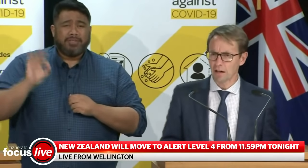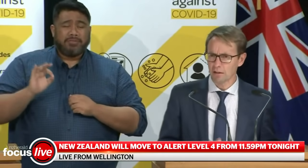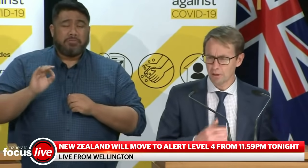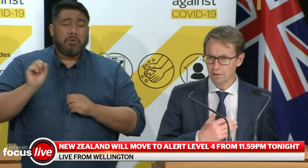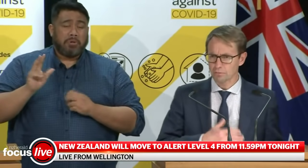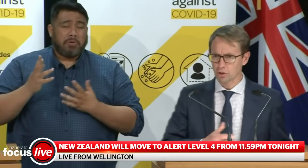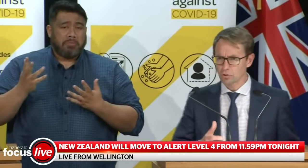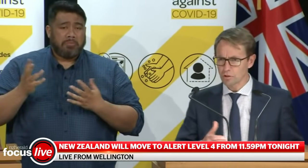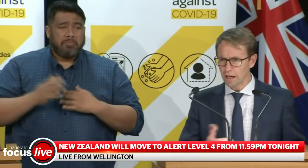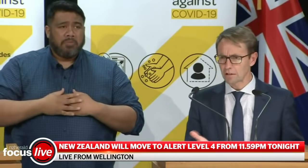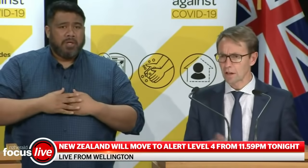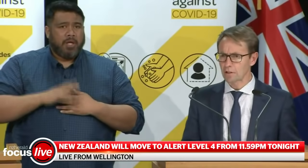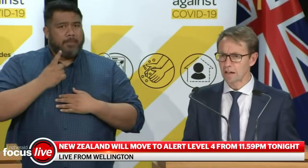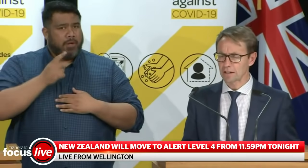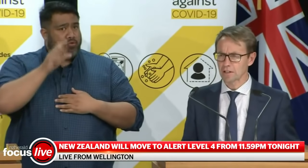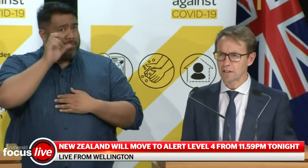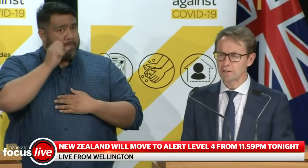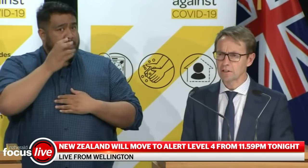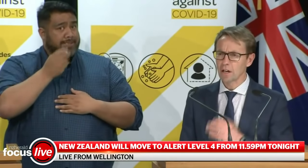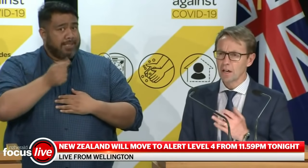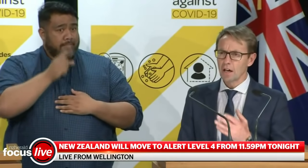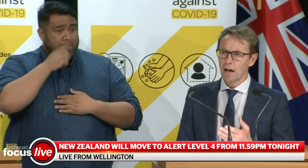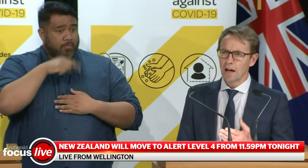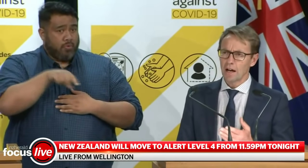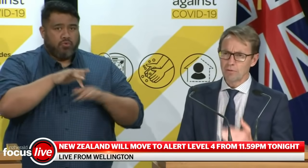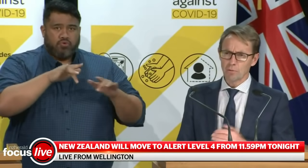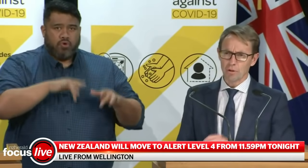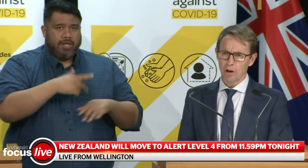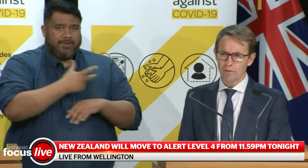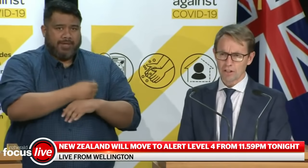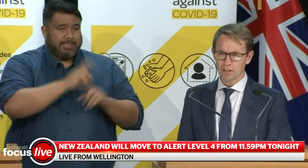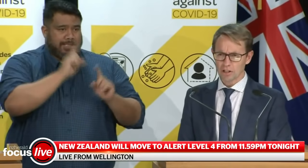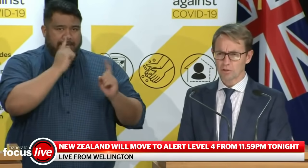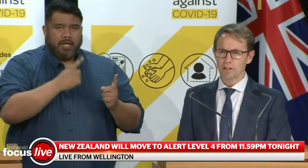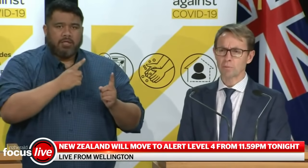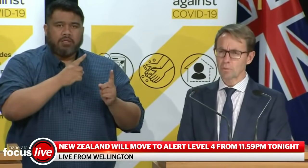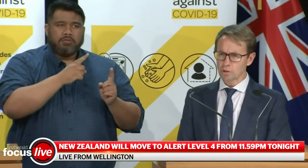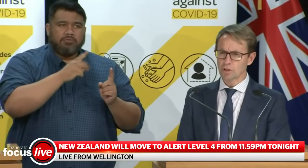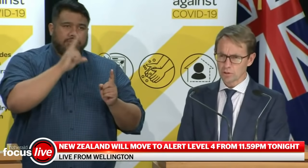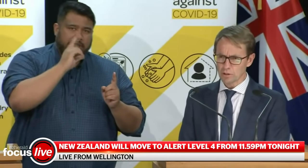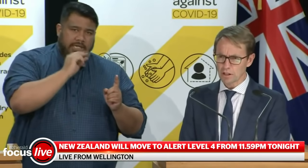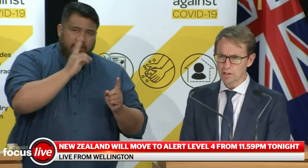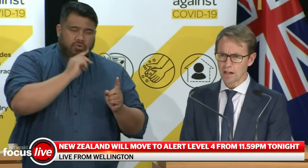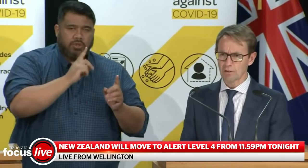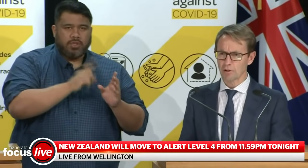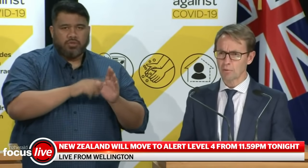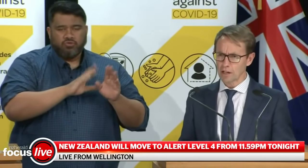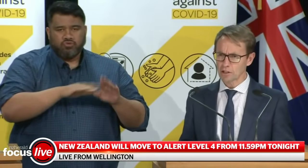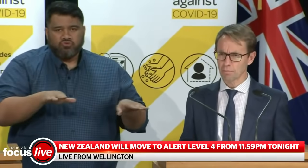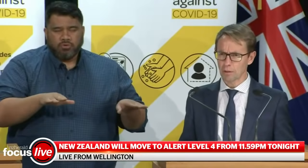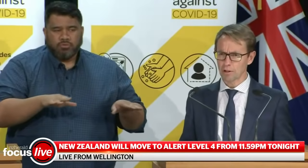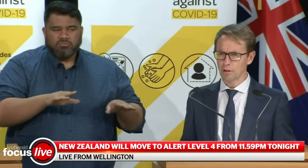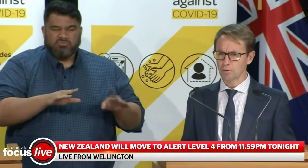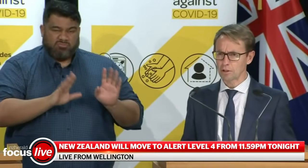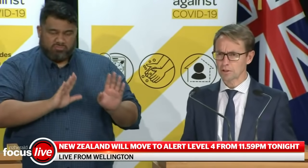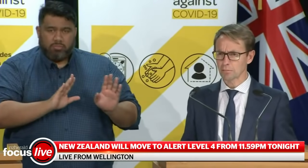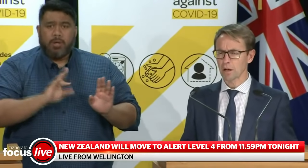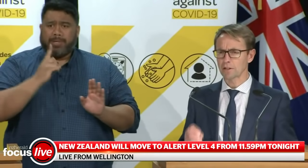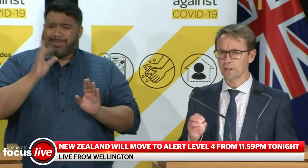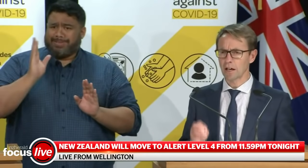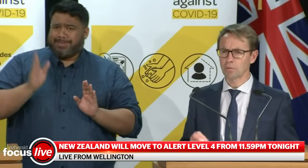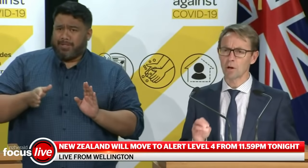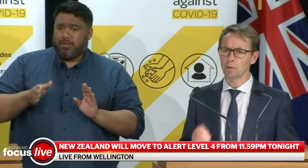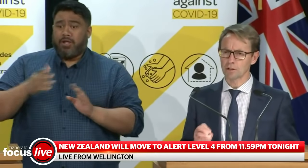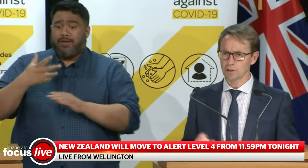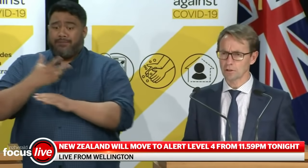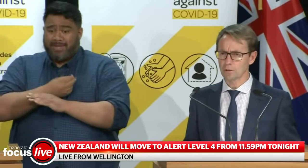is our children and younger teens. Even with high vaccination rates, we would still need to have a range of public health measures in